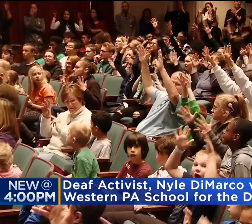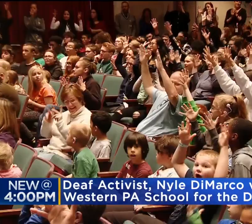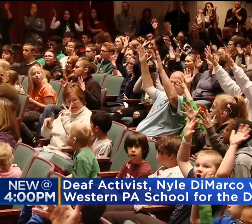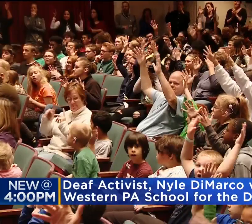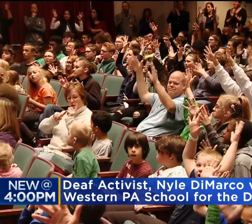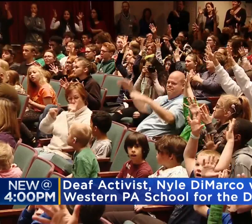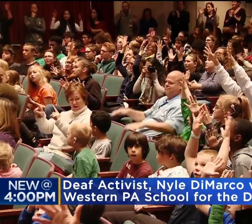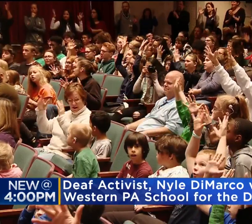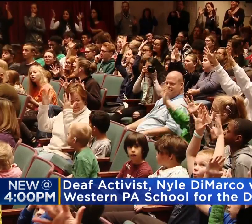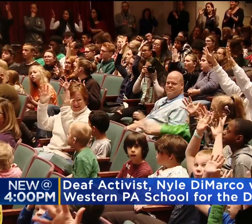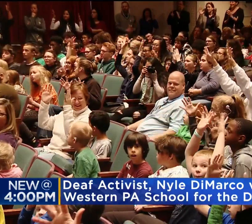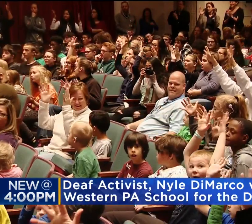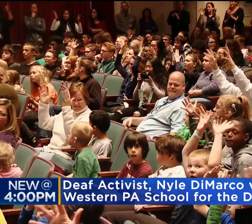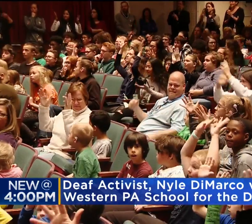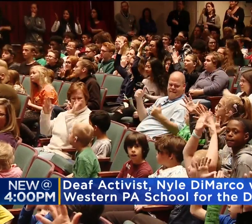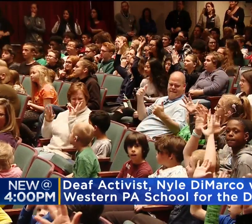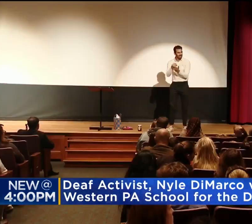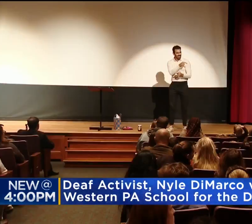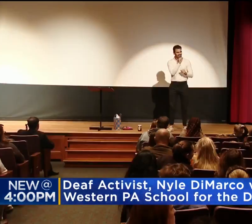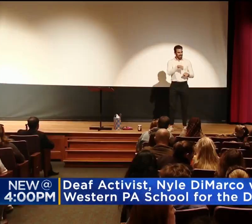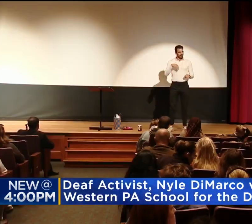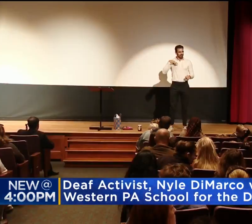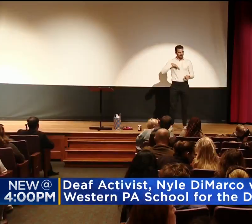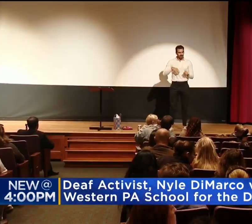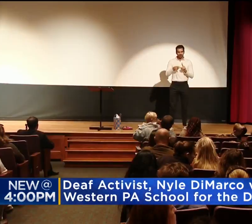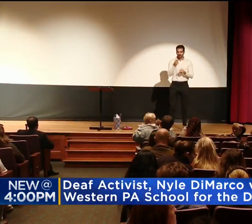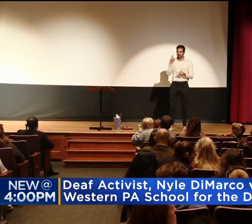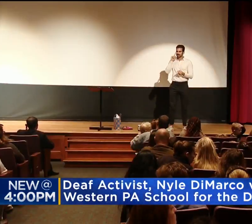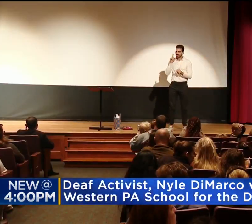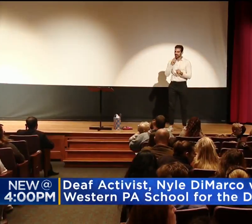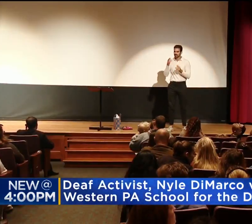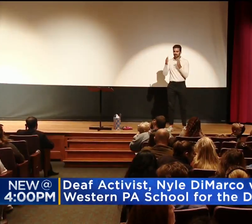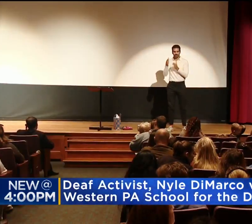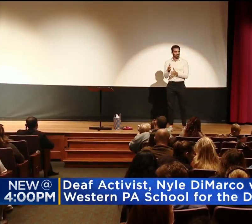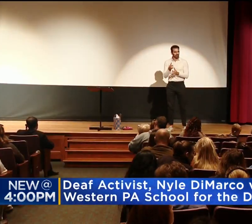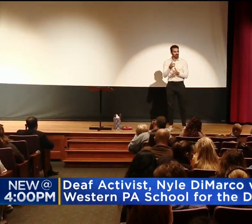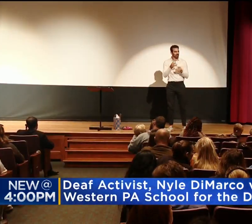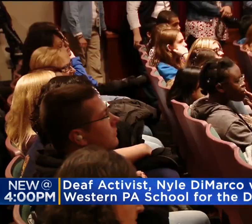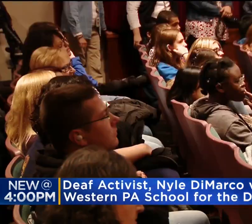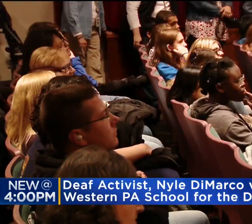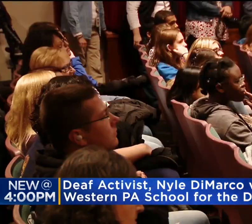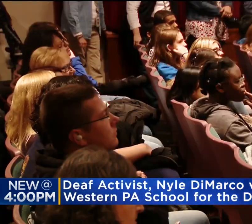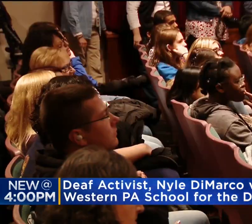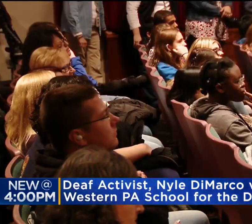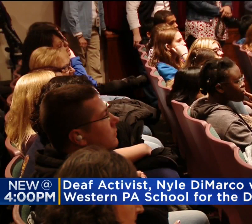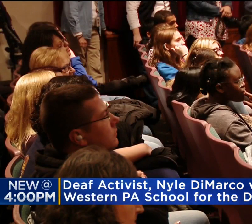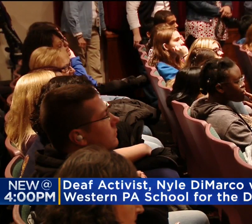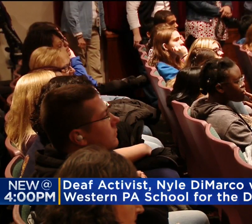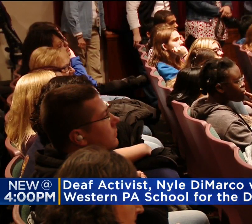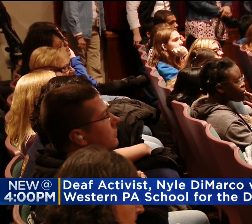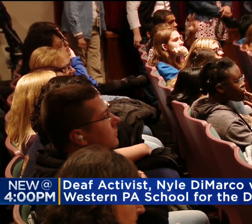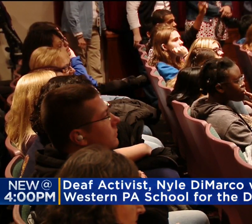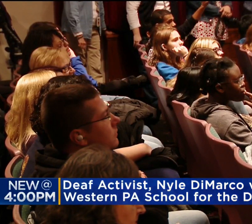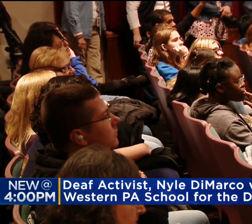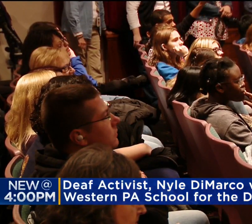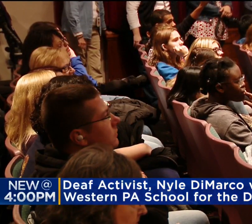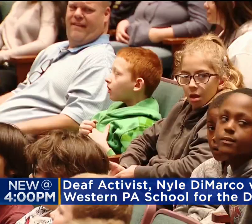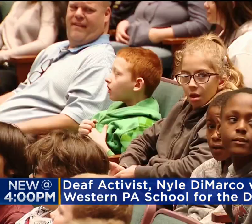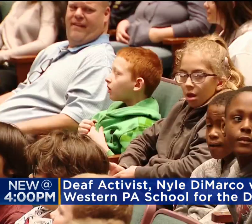and find support much like he had when he was growing up. Several people in DeMarco's family are deaf, including himself. He spoke to us